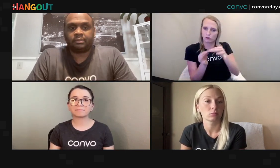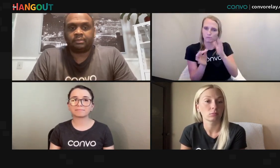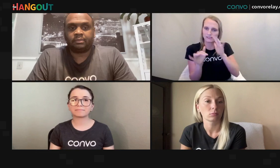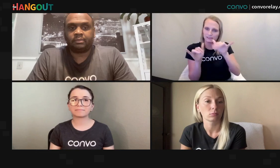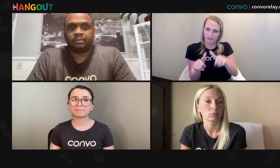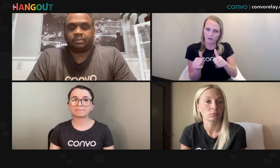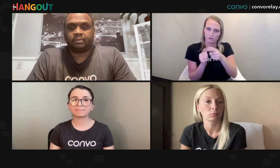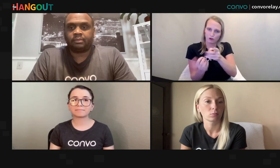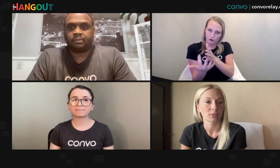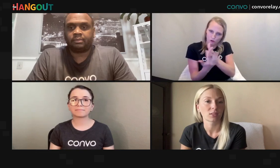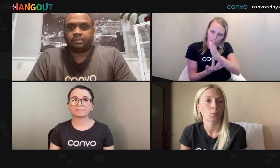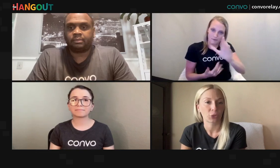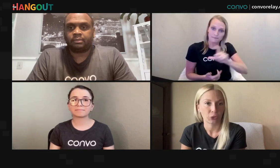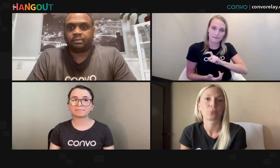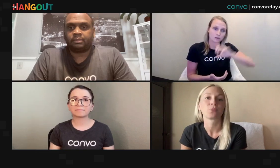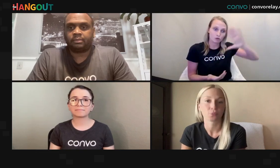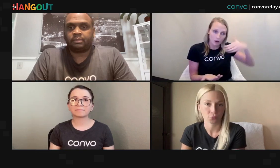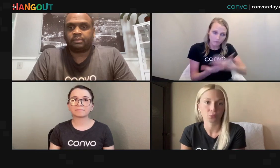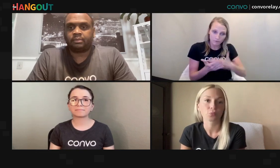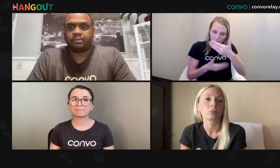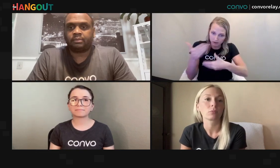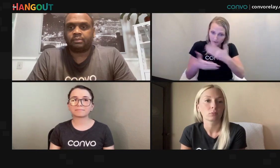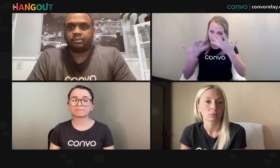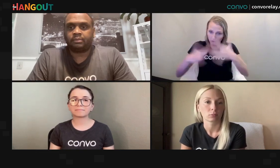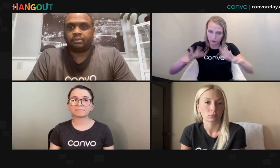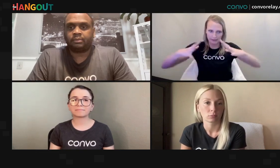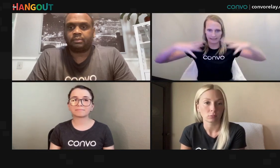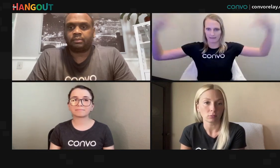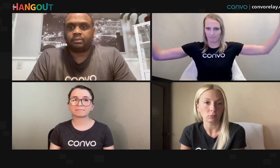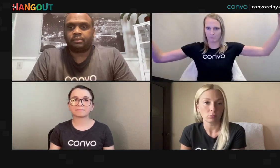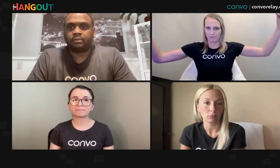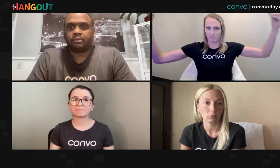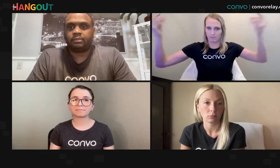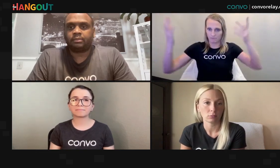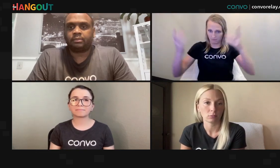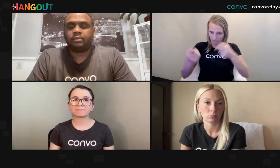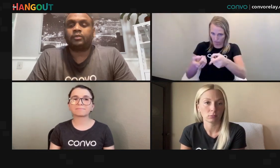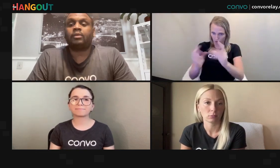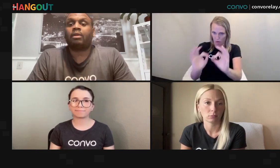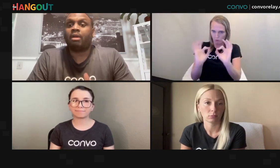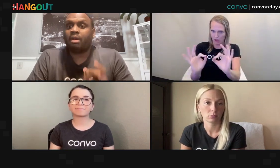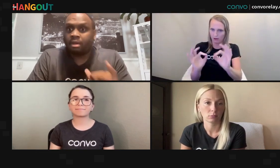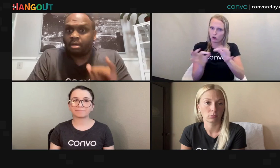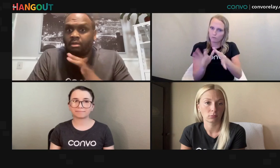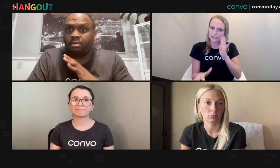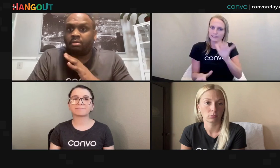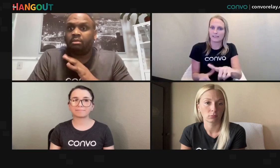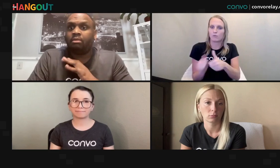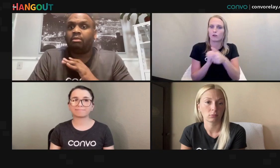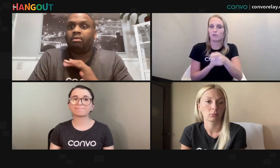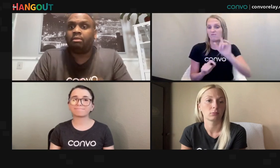call, that interpreter is going to stay with you throughout the entire process and everyone